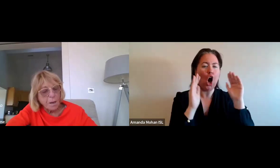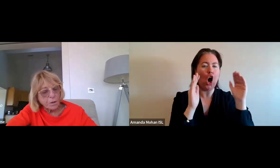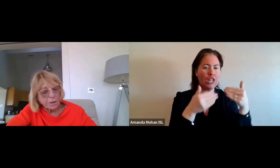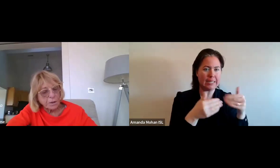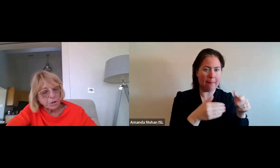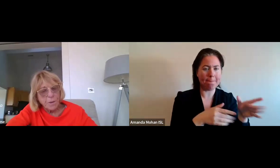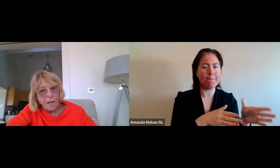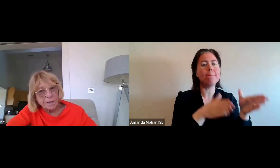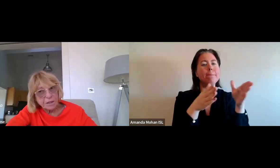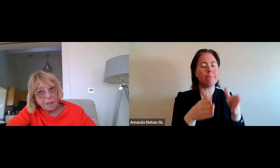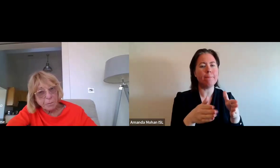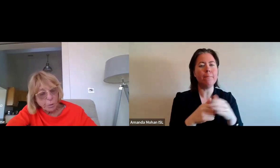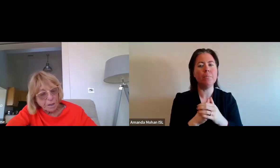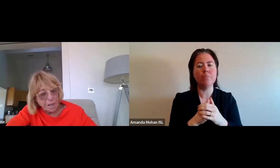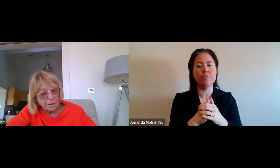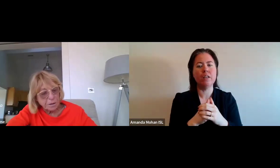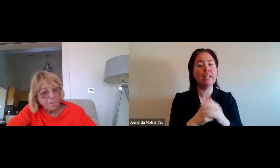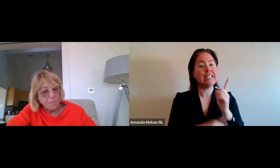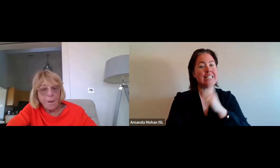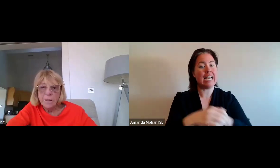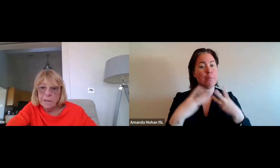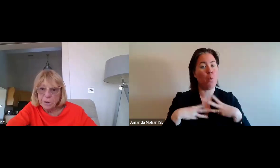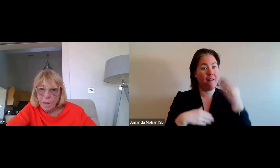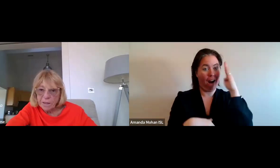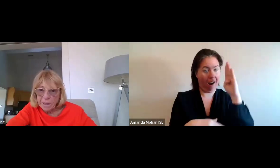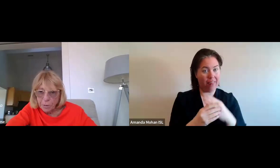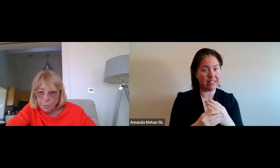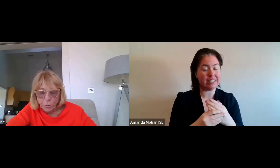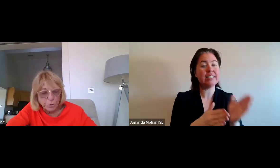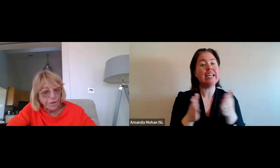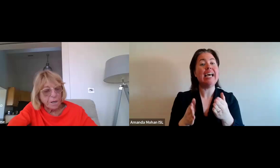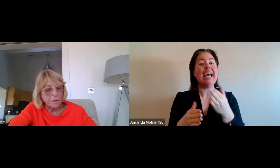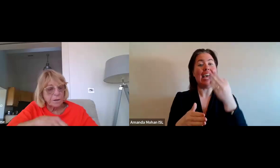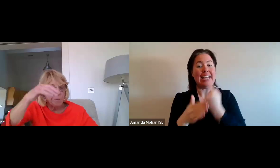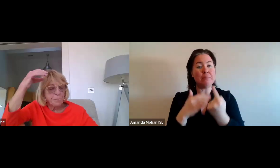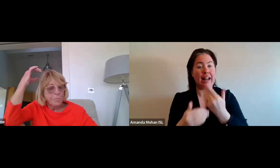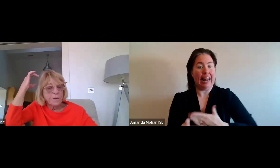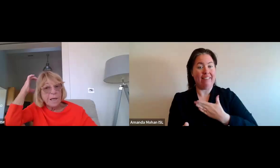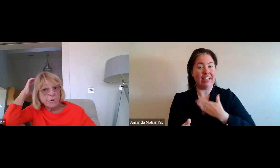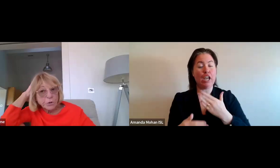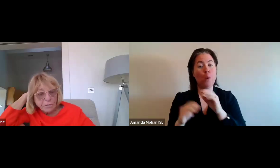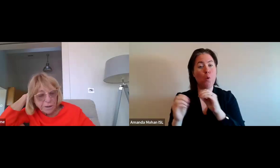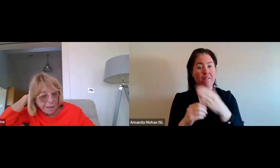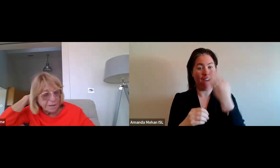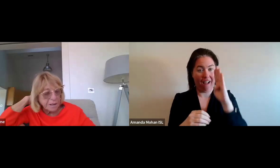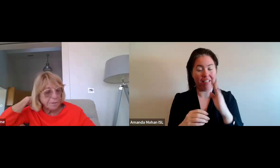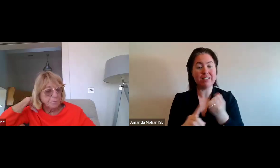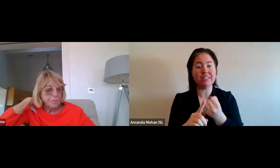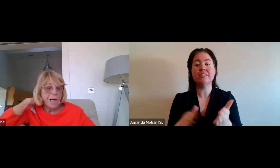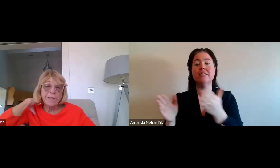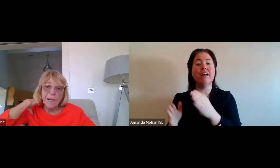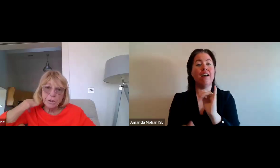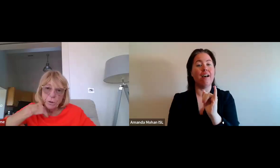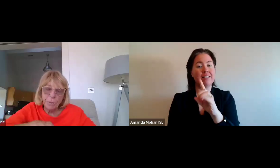autism organisation, Disabled Women Ireland, the Independent Living Movement of Ireland, the Irish Deaf